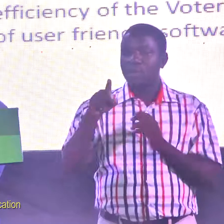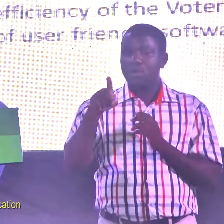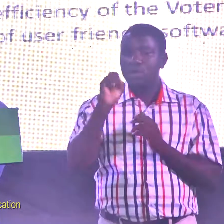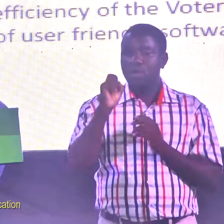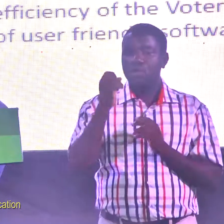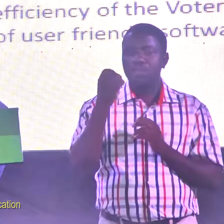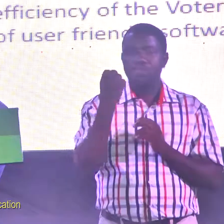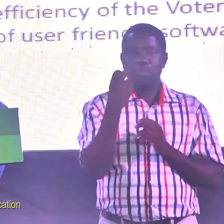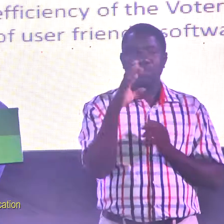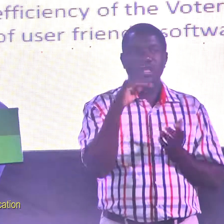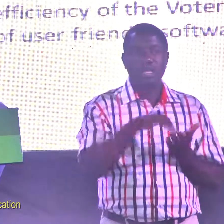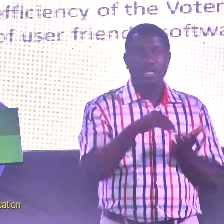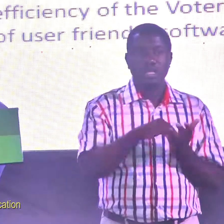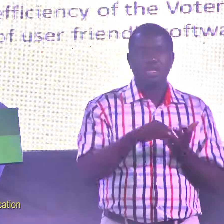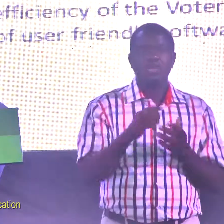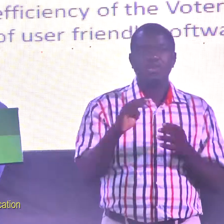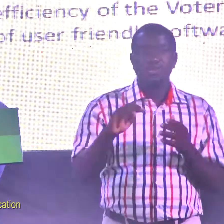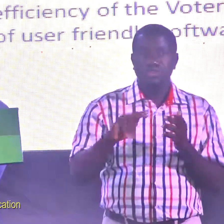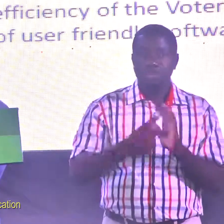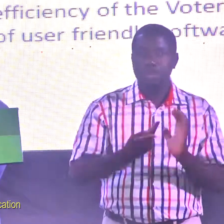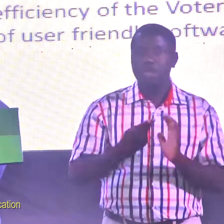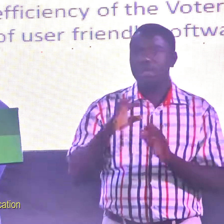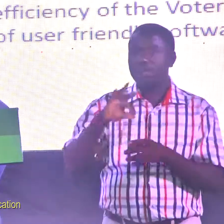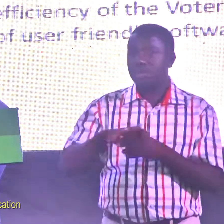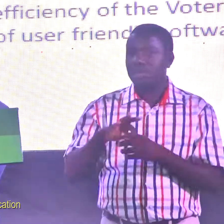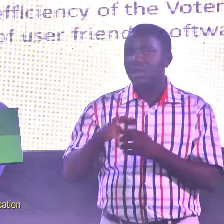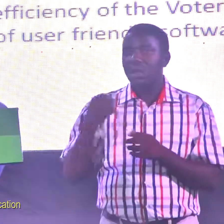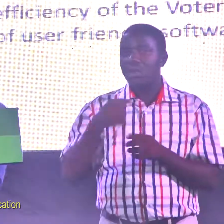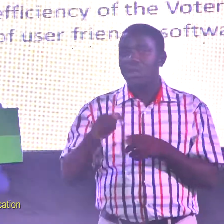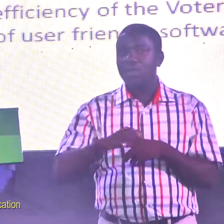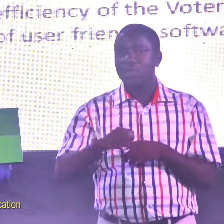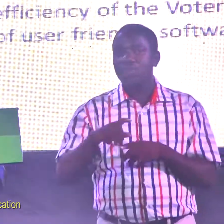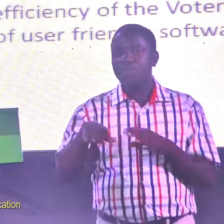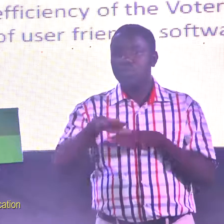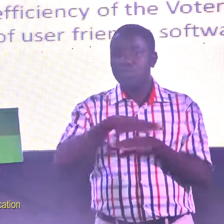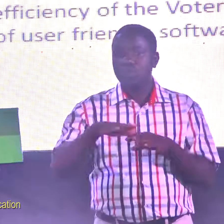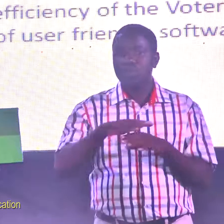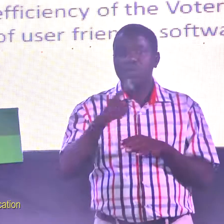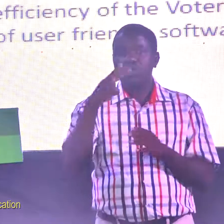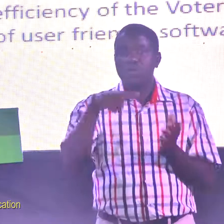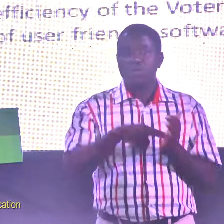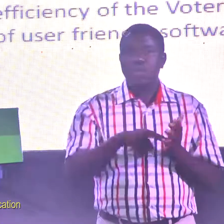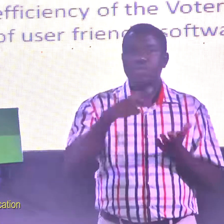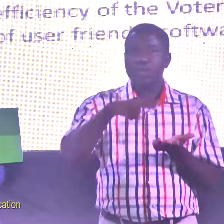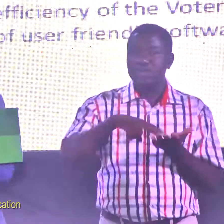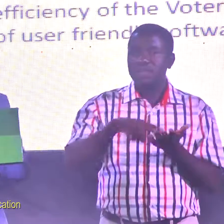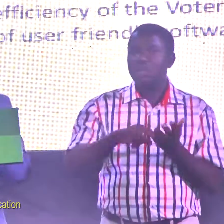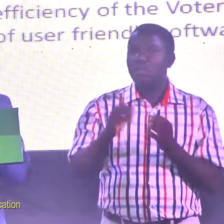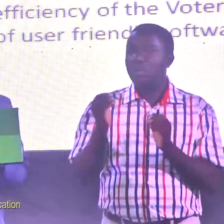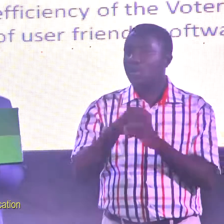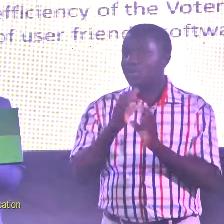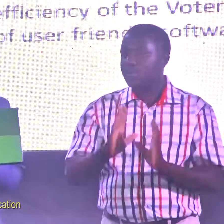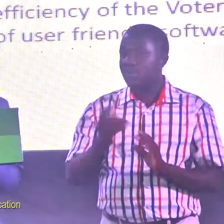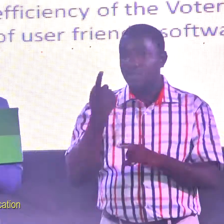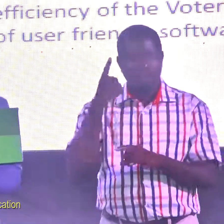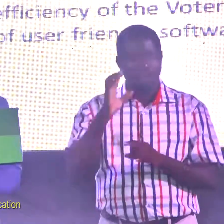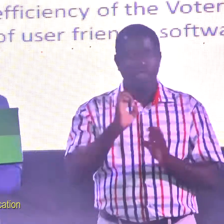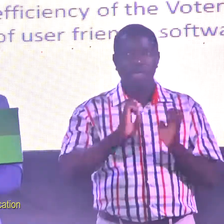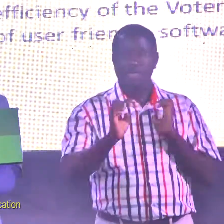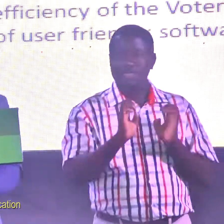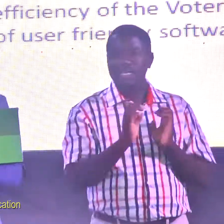112,000 duplicated voter records. We trained over 2,000 registration officers for the